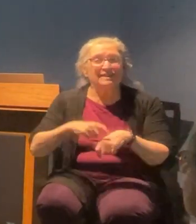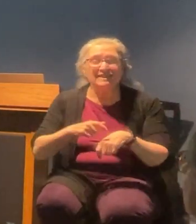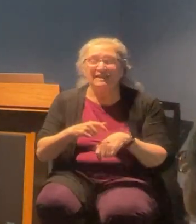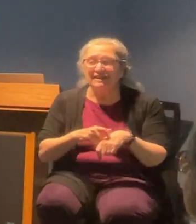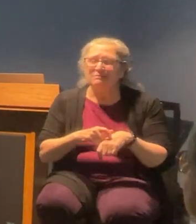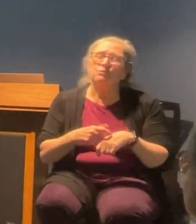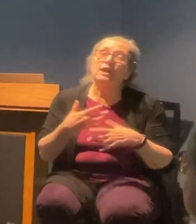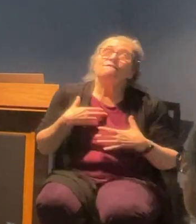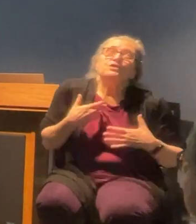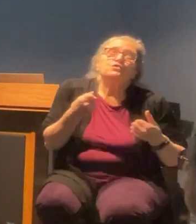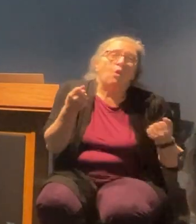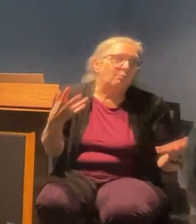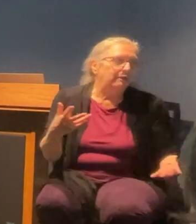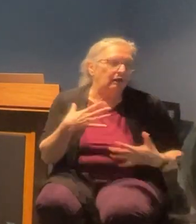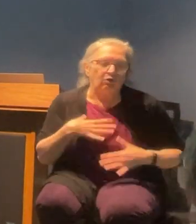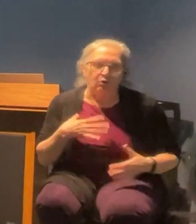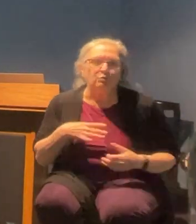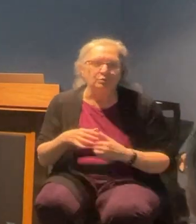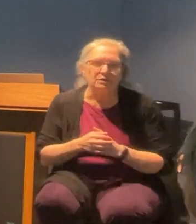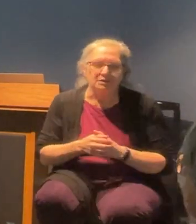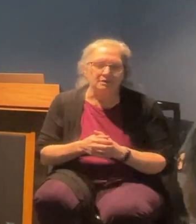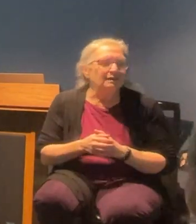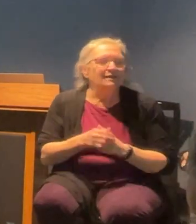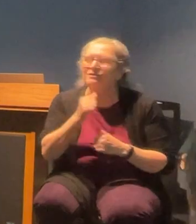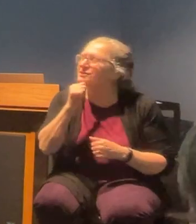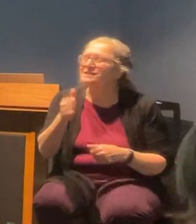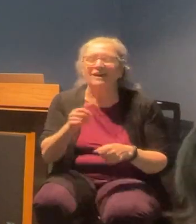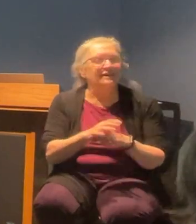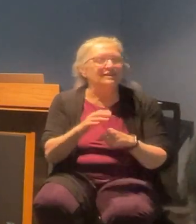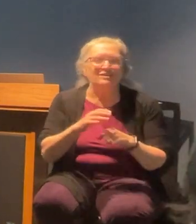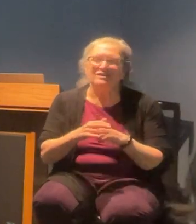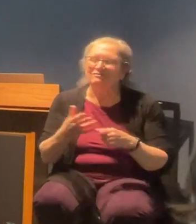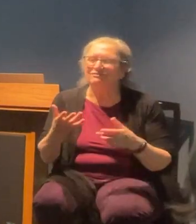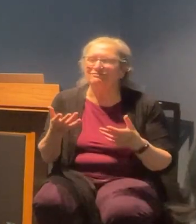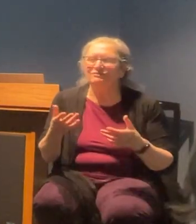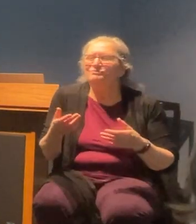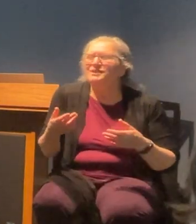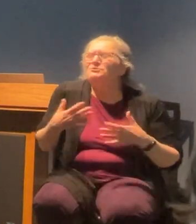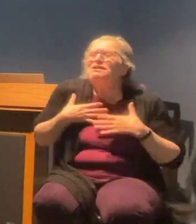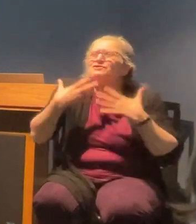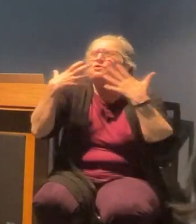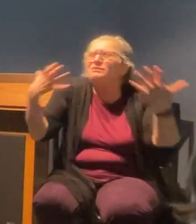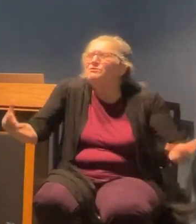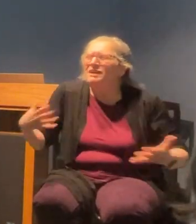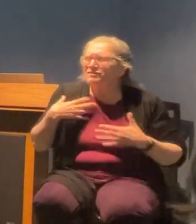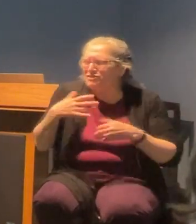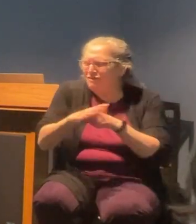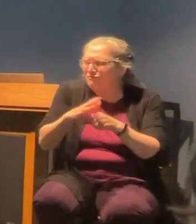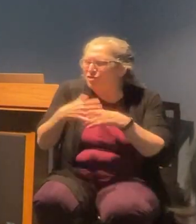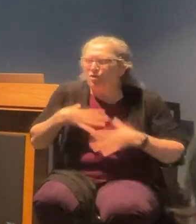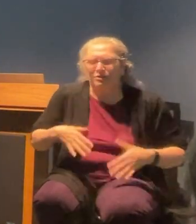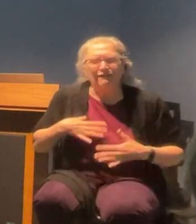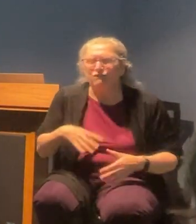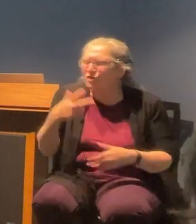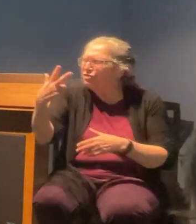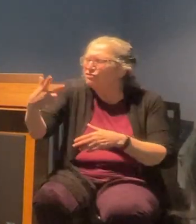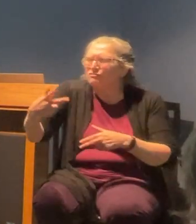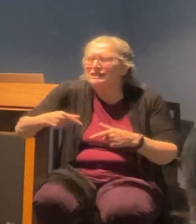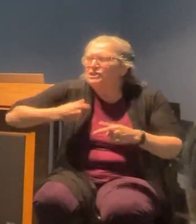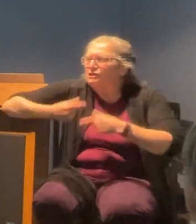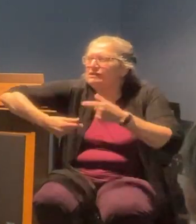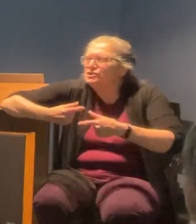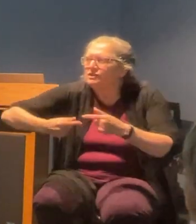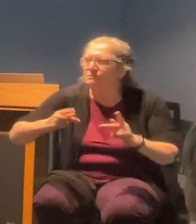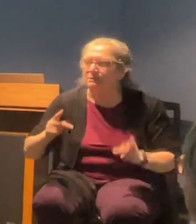have so many clothes. Like there is enough clothes in the world for 3 generations. And what's happening is that most of those